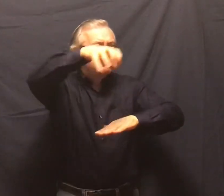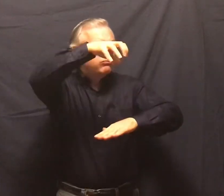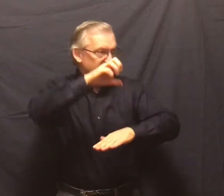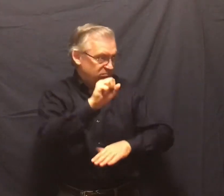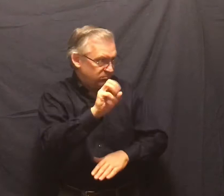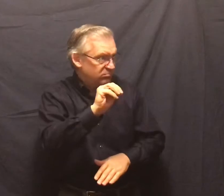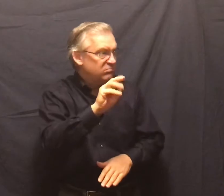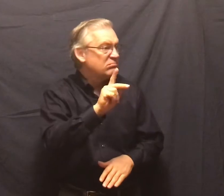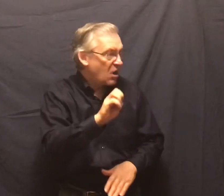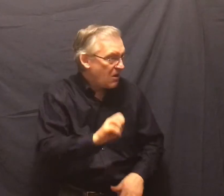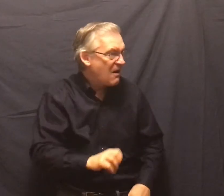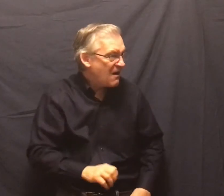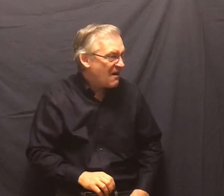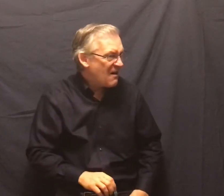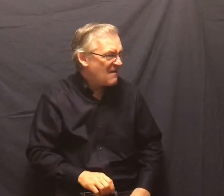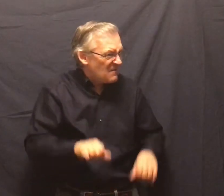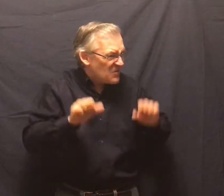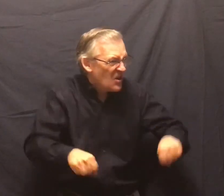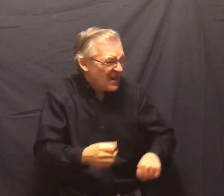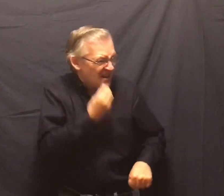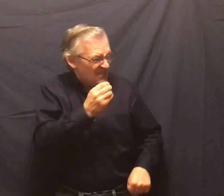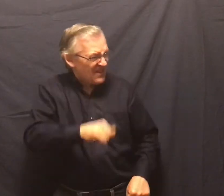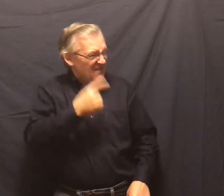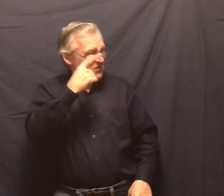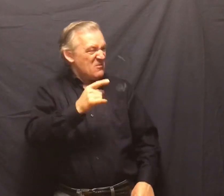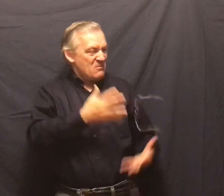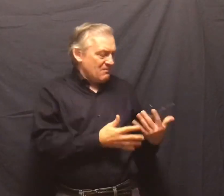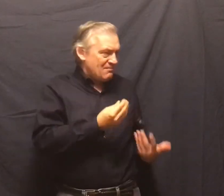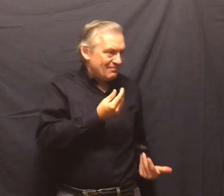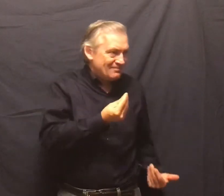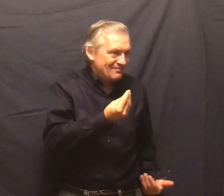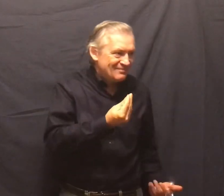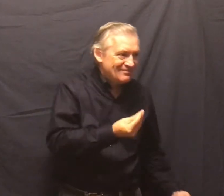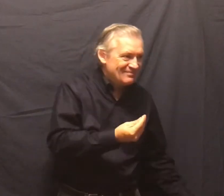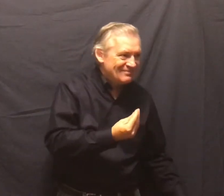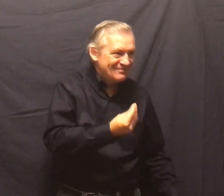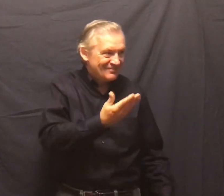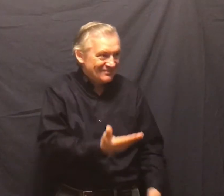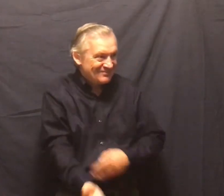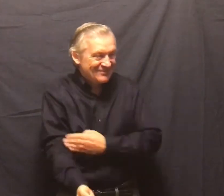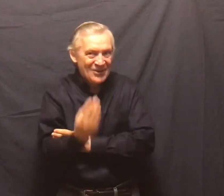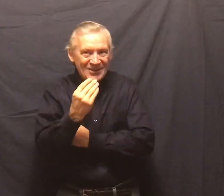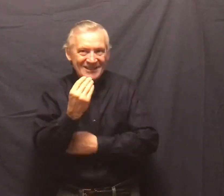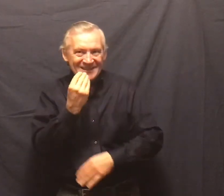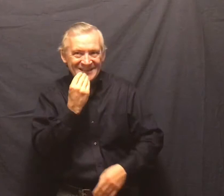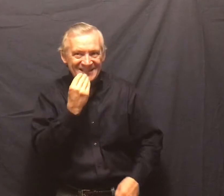We could have them for breakfast. They ain't nothing so nice as smoked salmon.